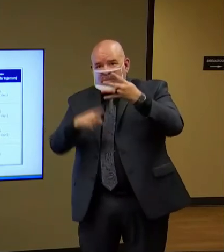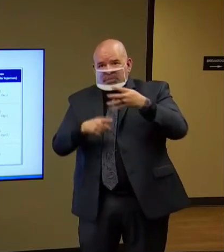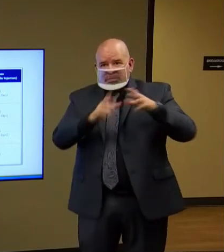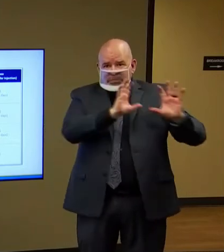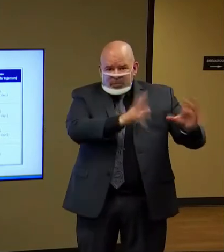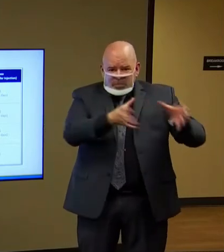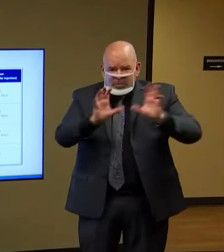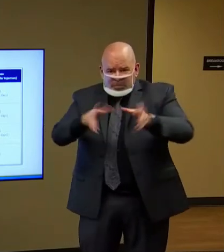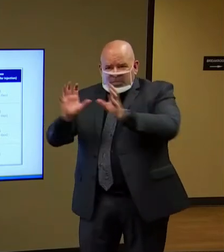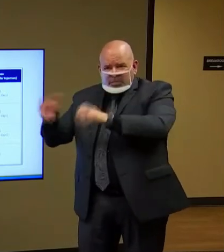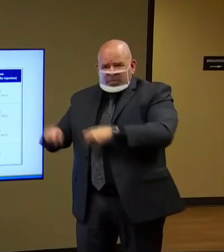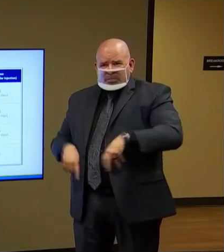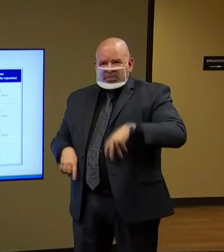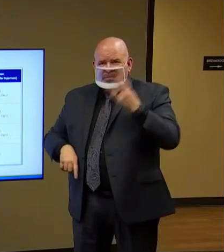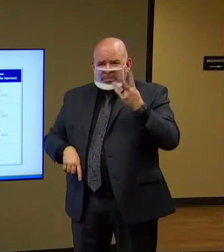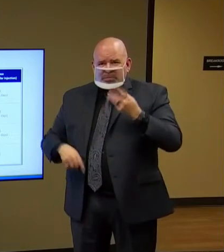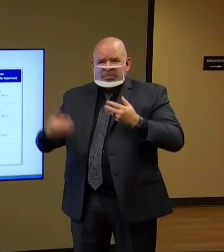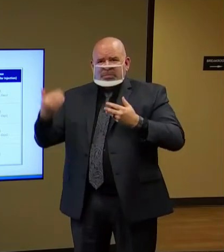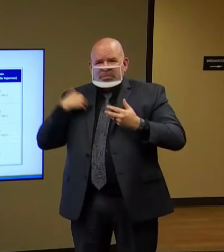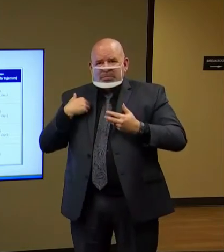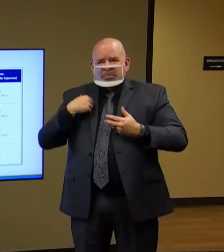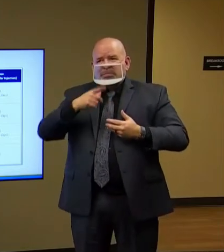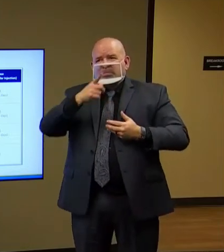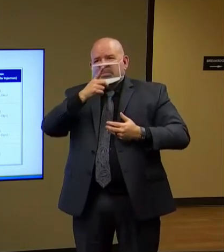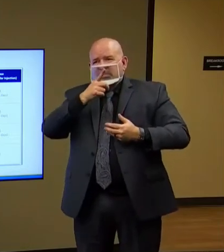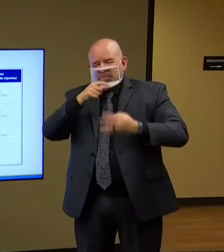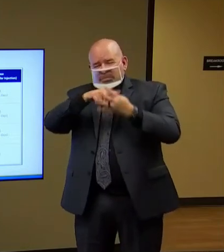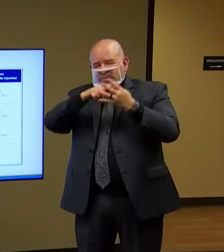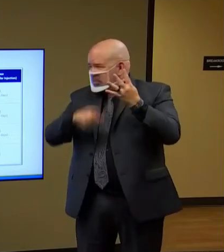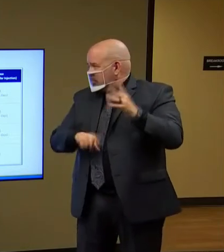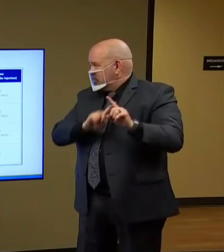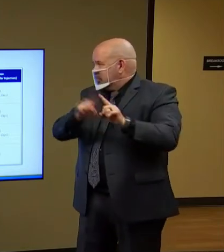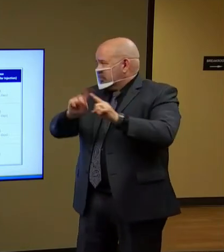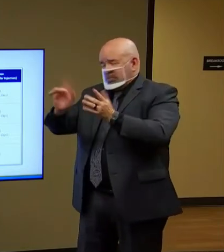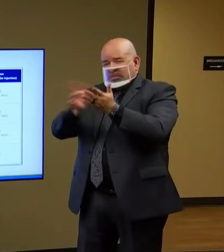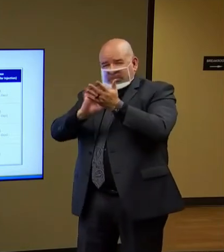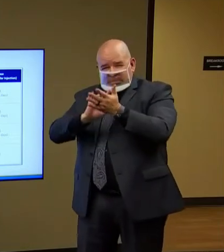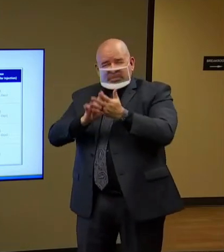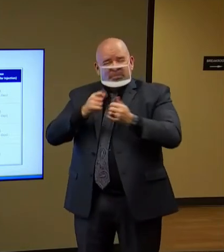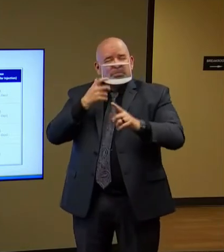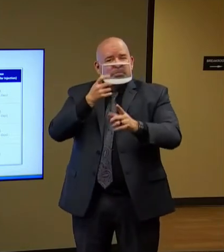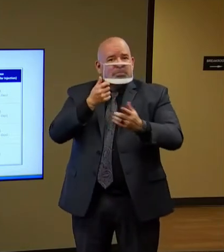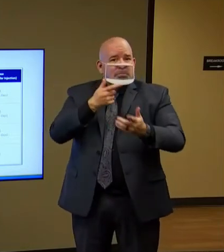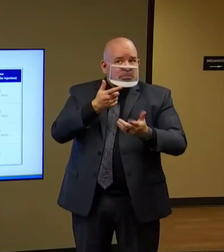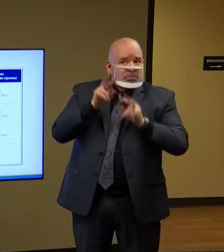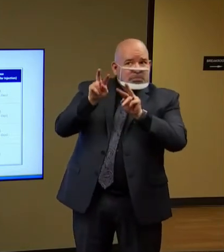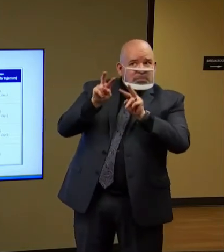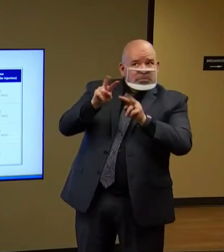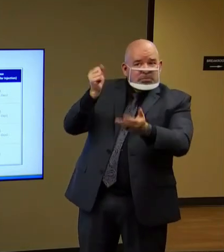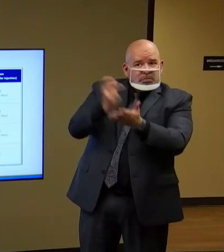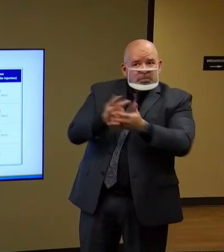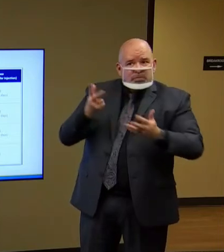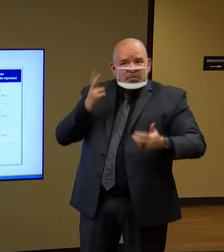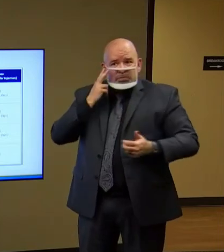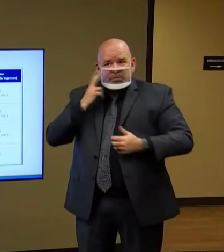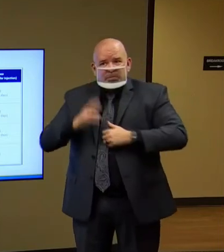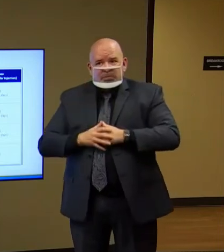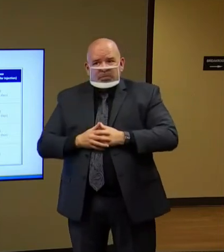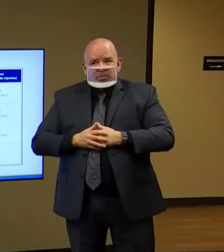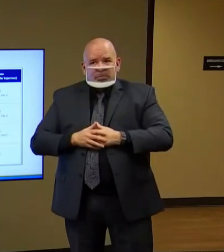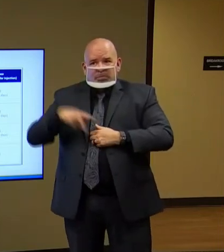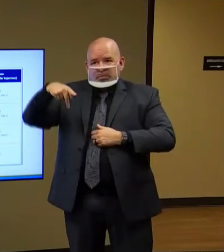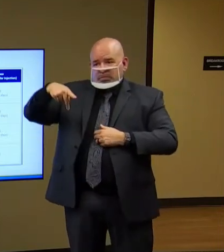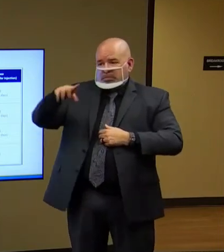been approved. Last week was the Pfizer vaccine. It's the one that requires the